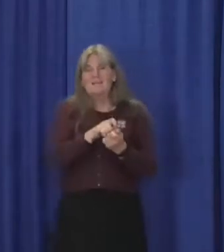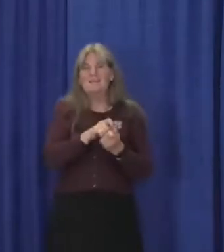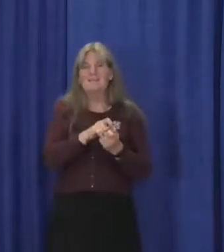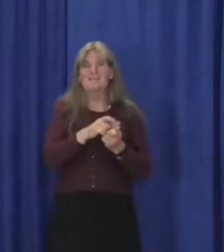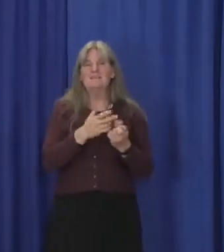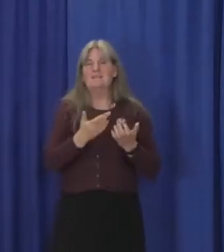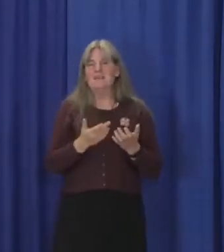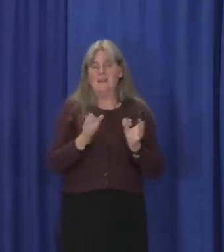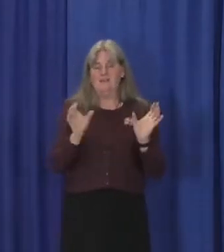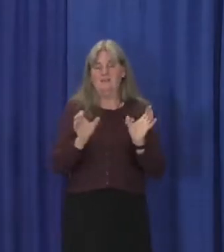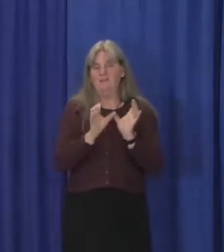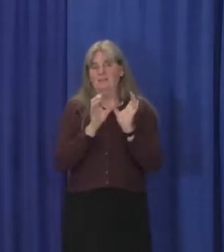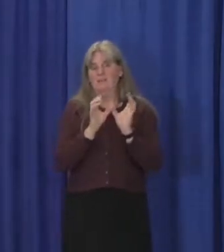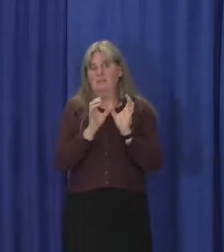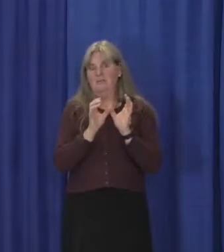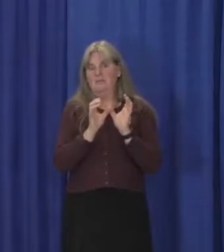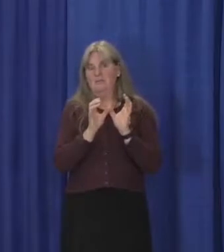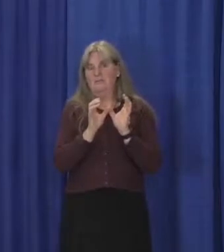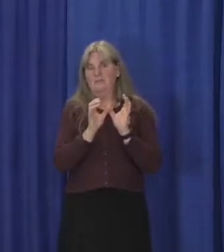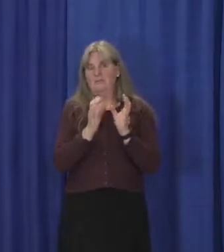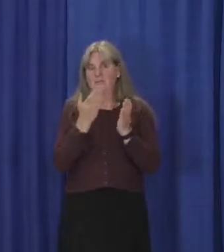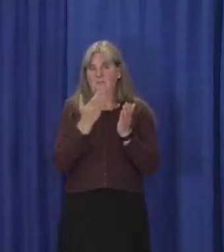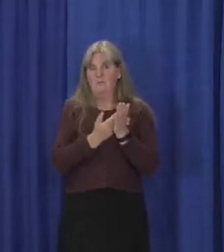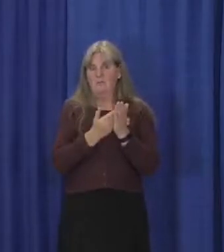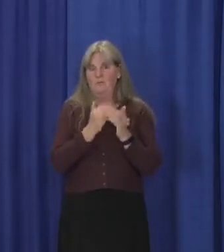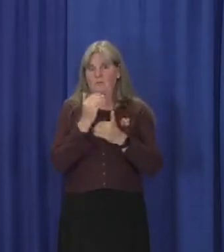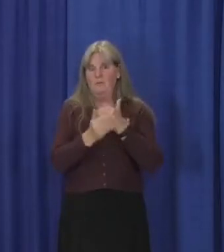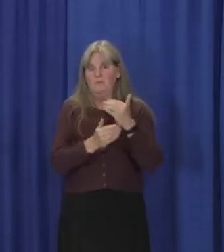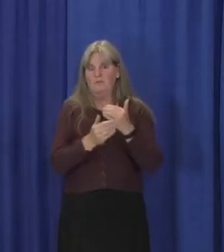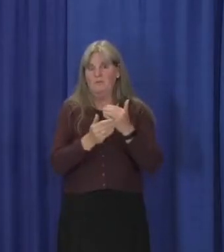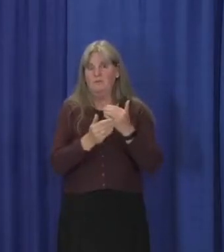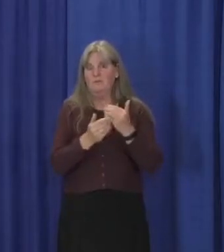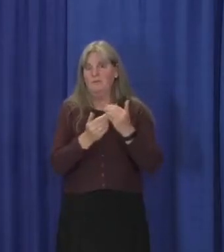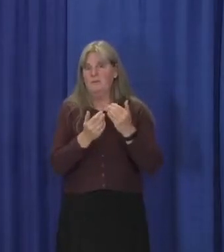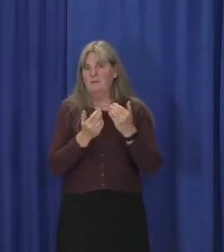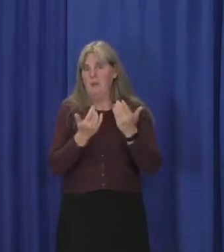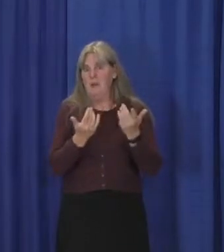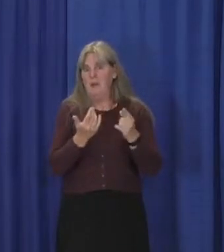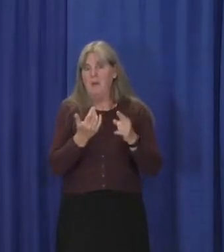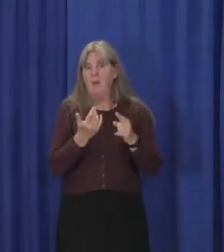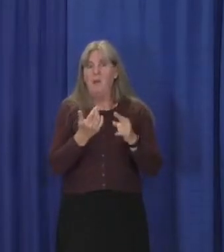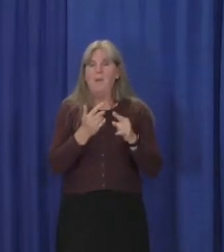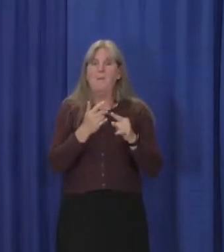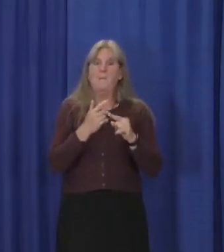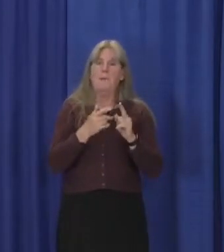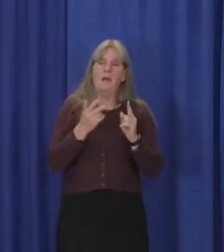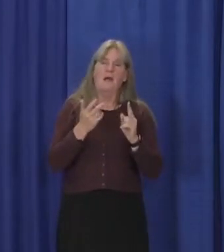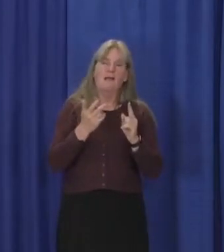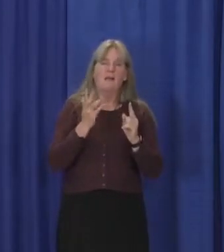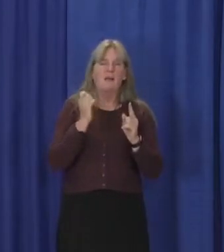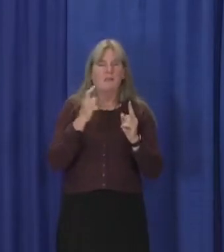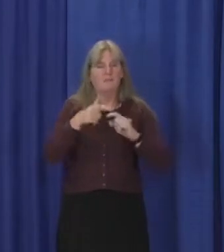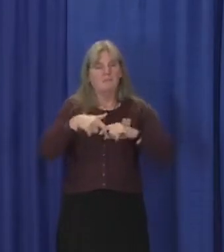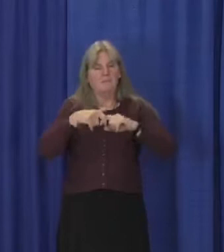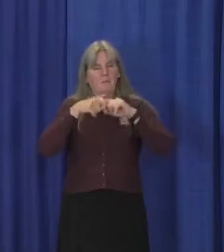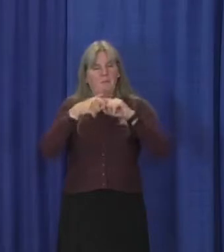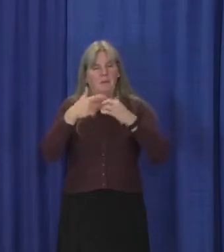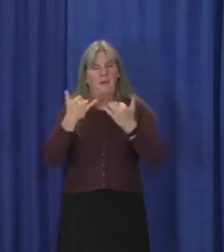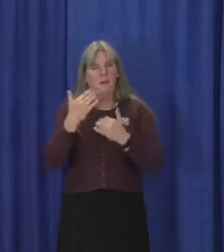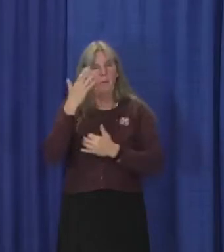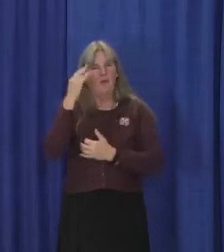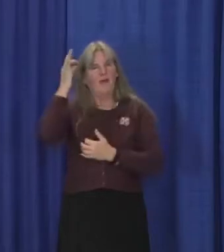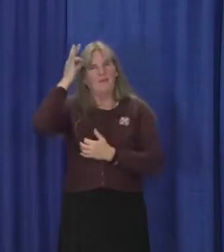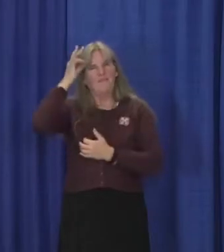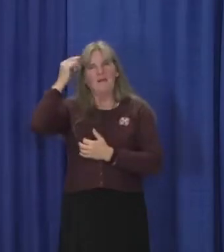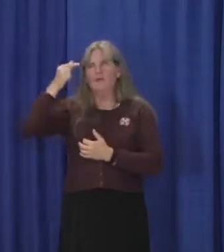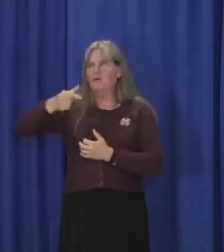those certifications, but we're moving forward with that. Now that there's a federal election, there's less conversation from Ottawa on these things,